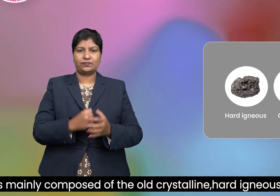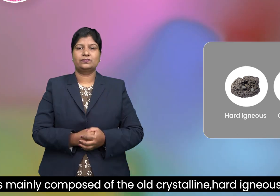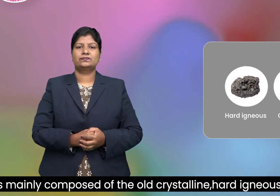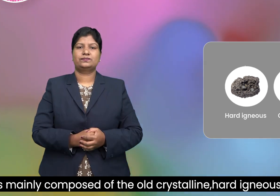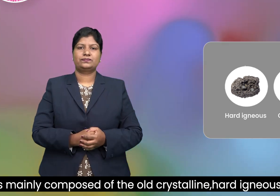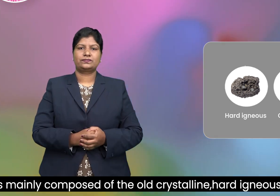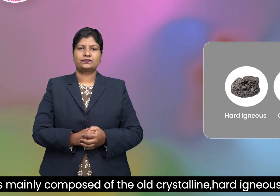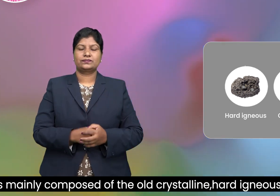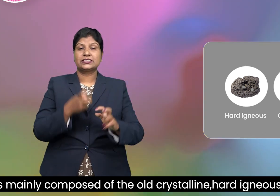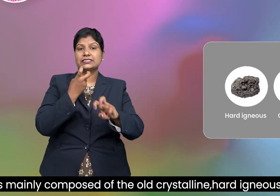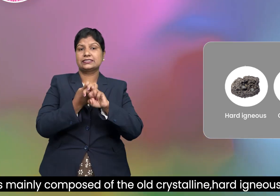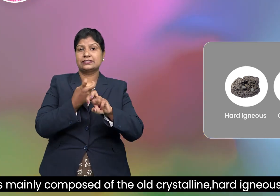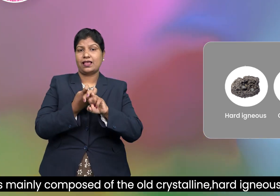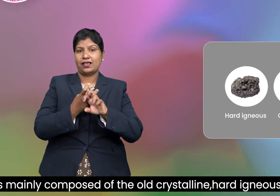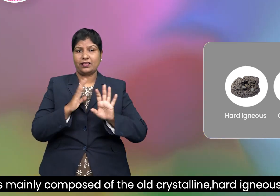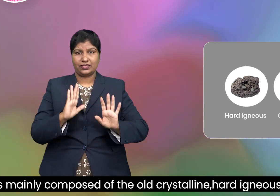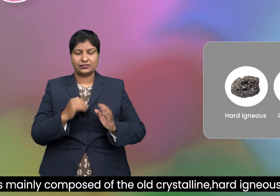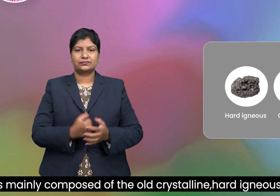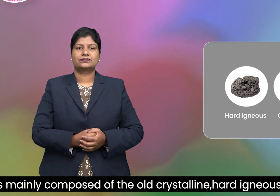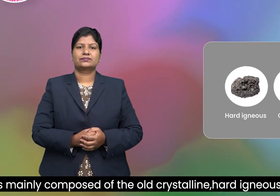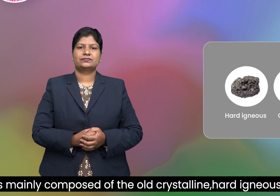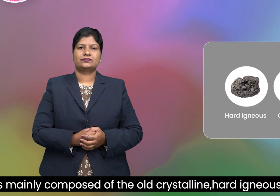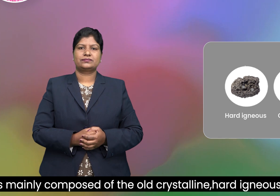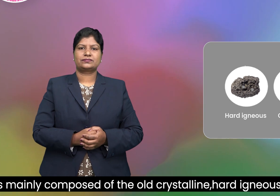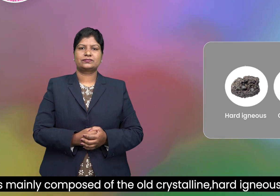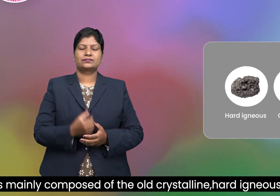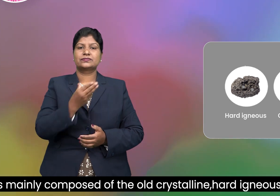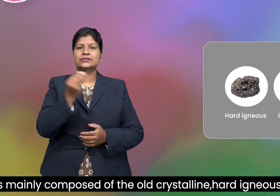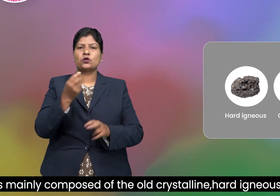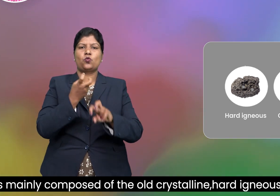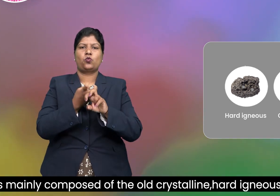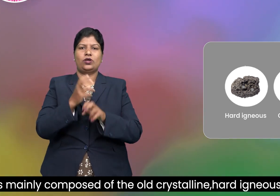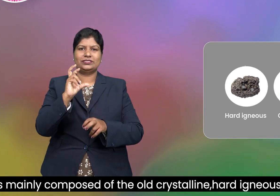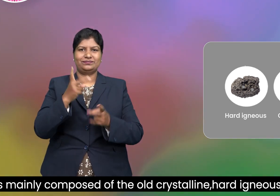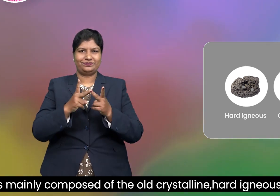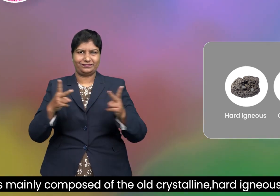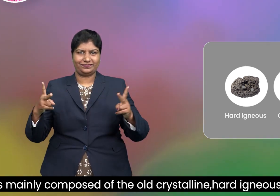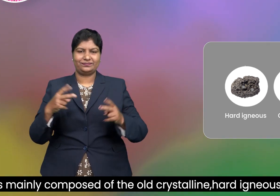hard igneous and metamorphic rock